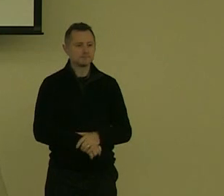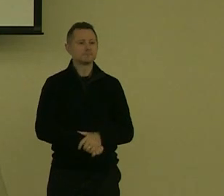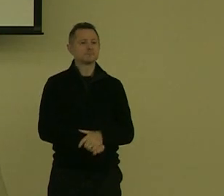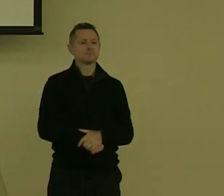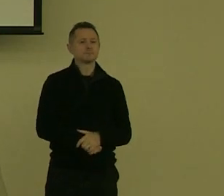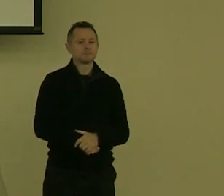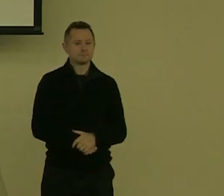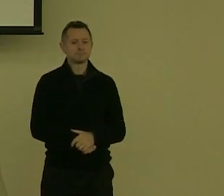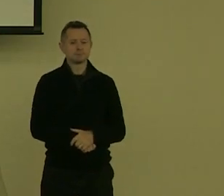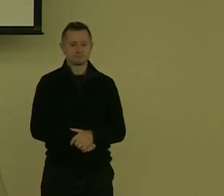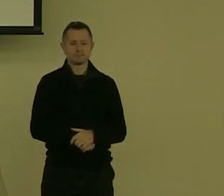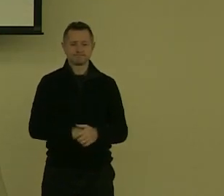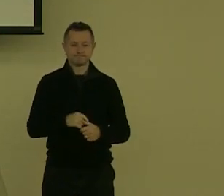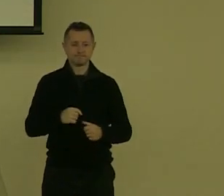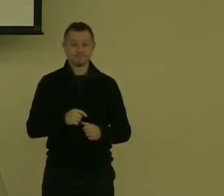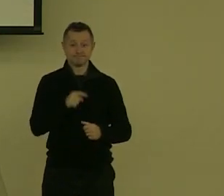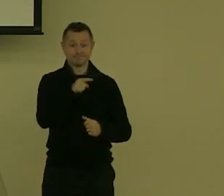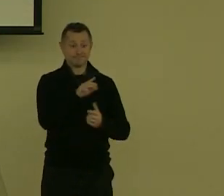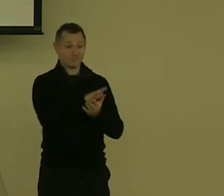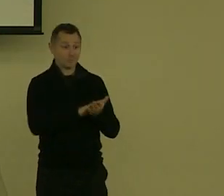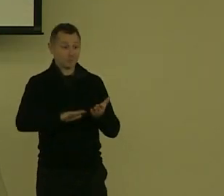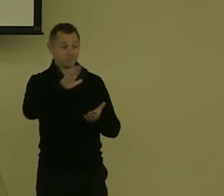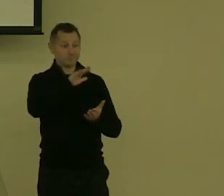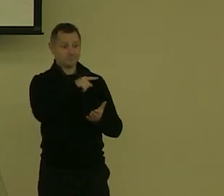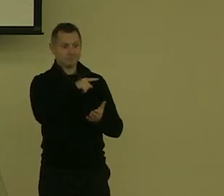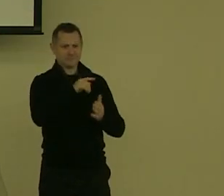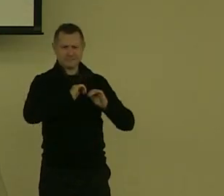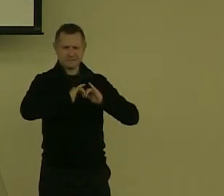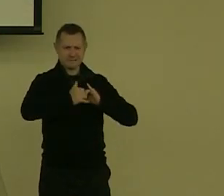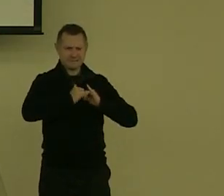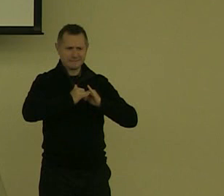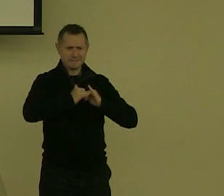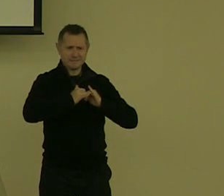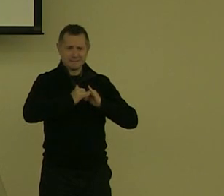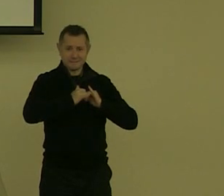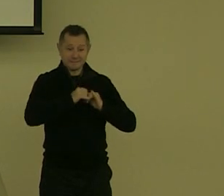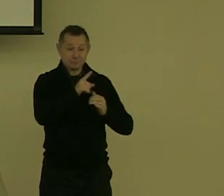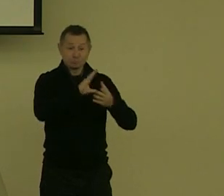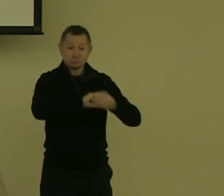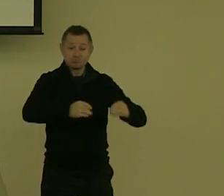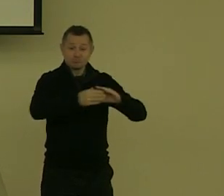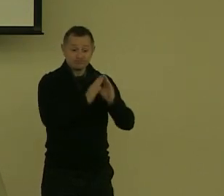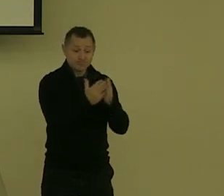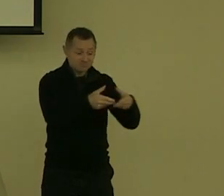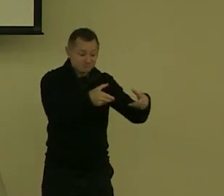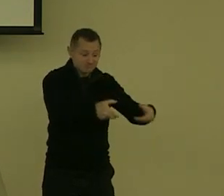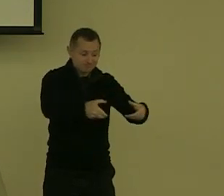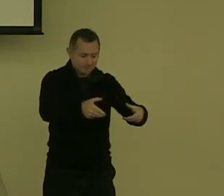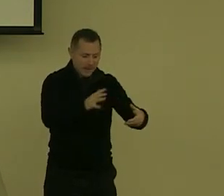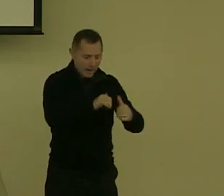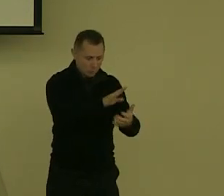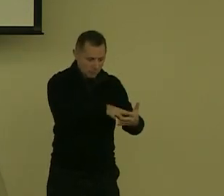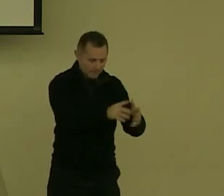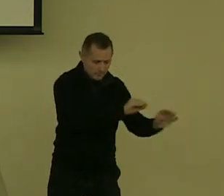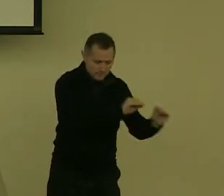and became the self-styled graphic novels librarian. We had three graphic novels in